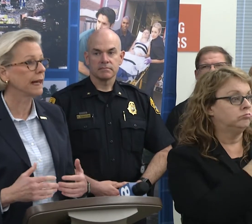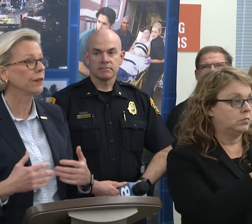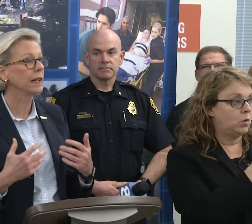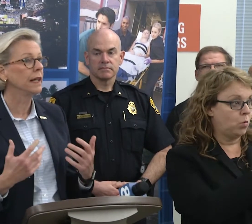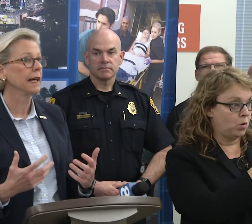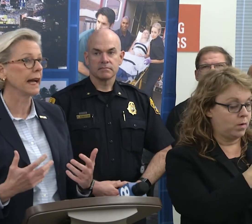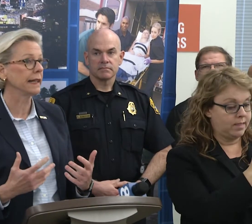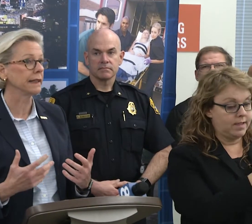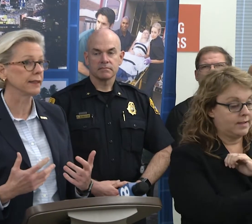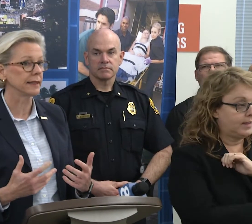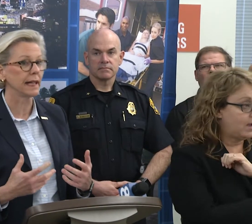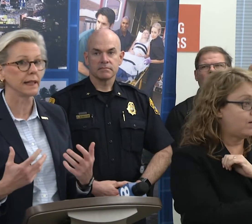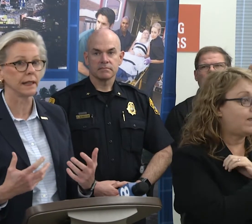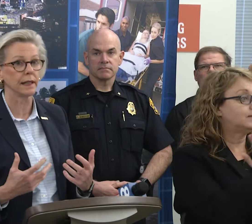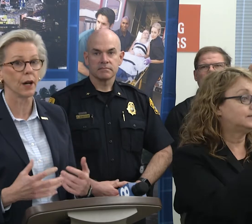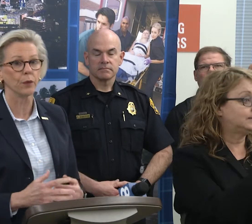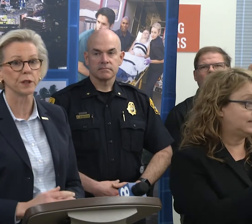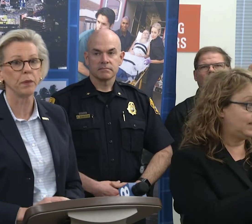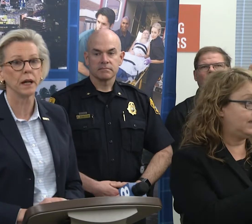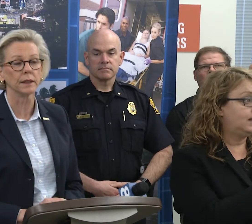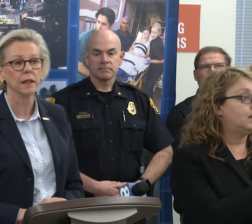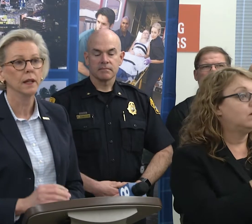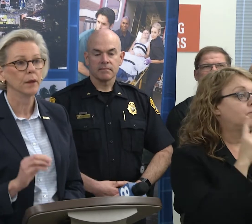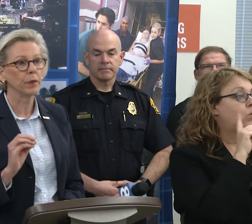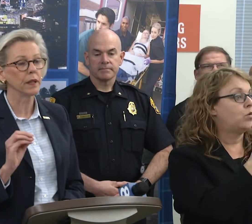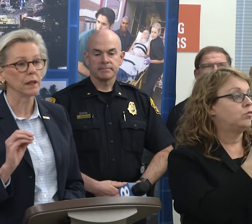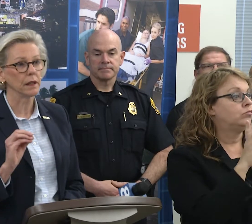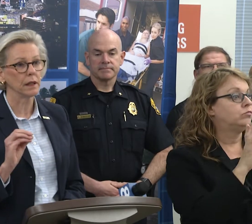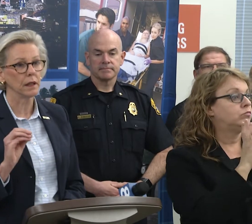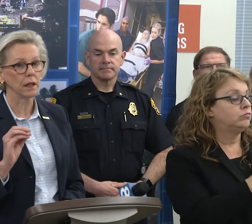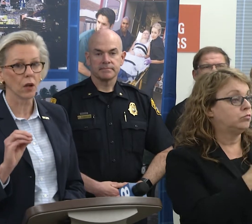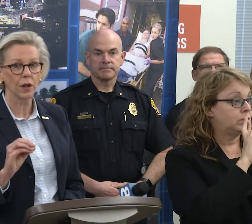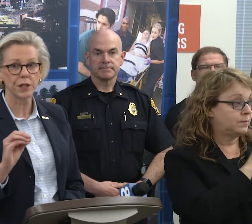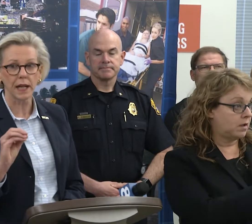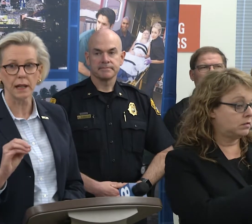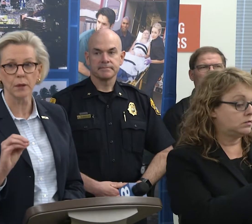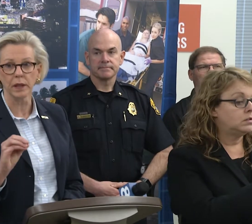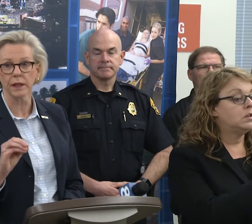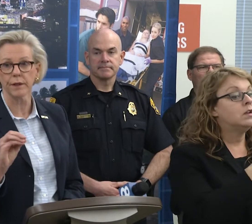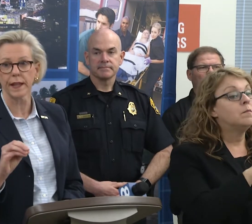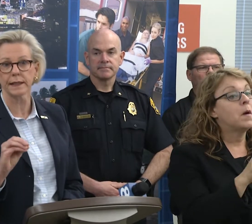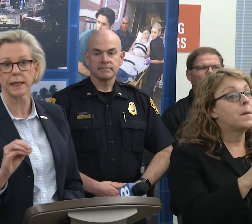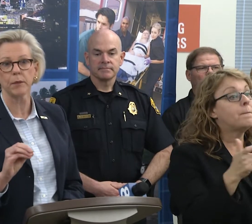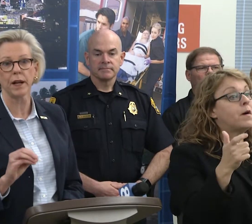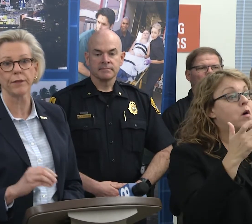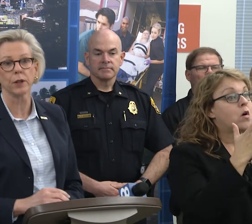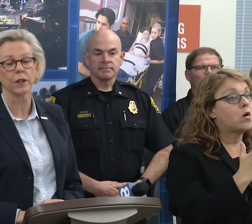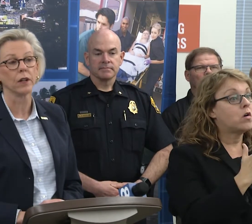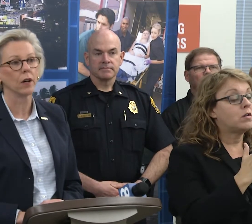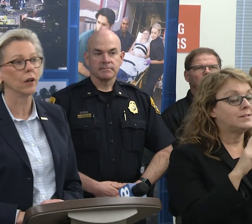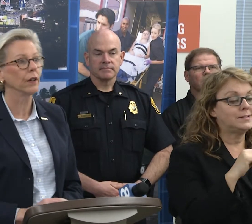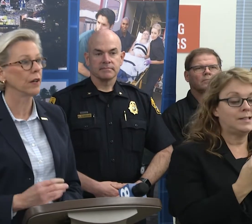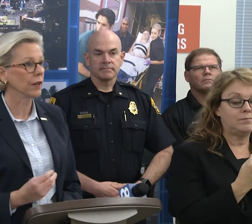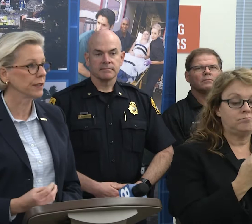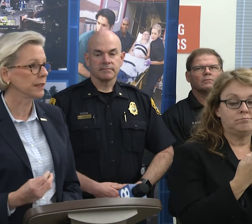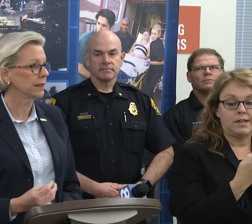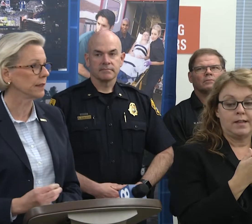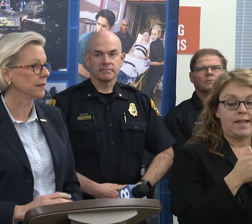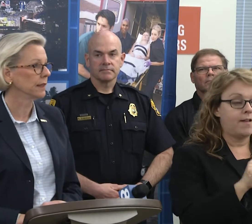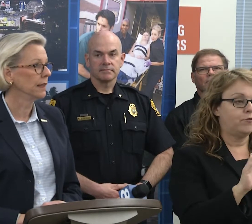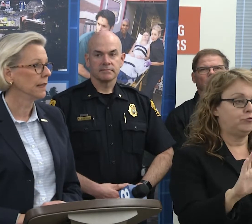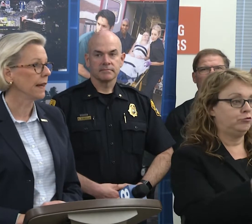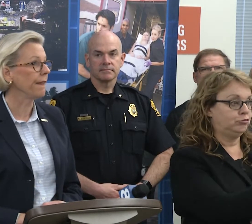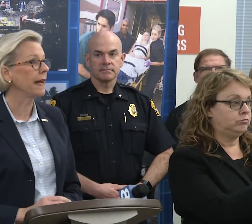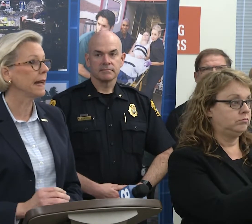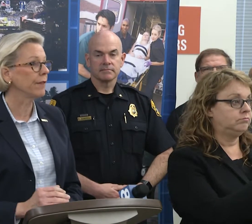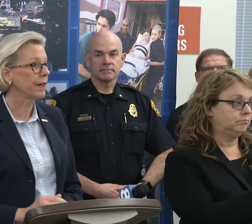with the county and the state in our response. But a large element of that team effort are our